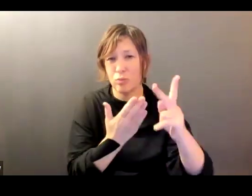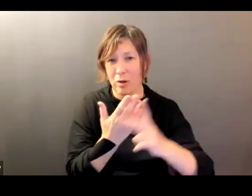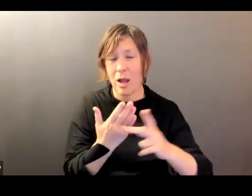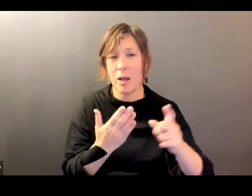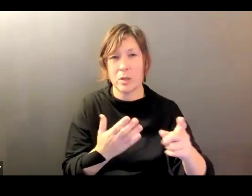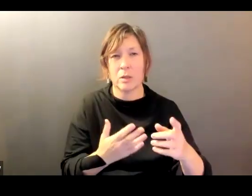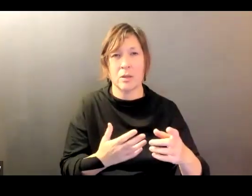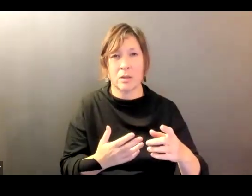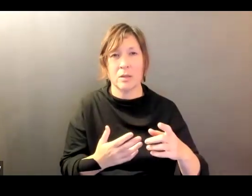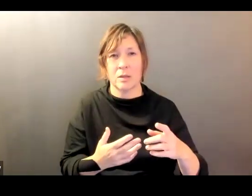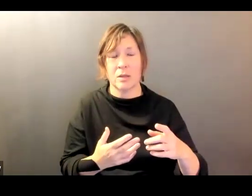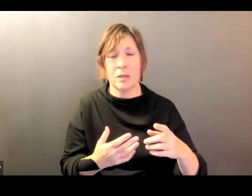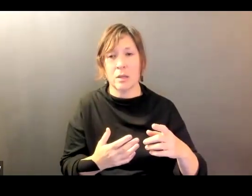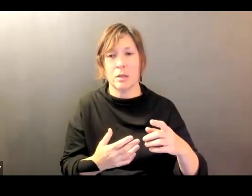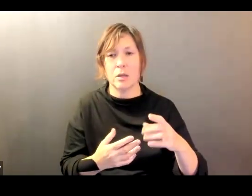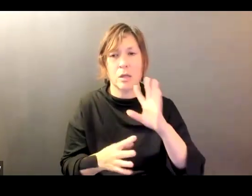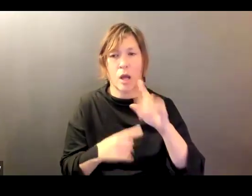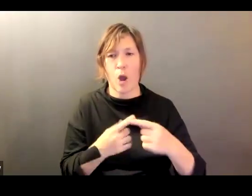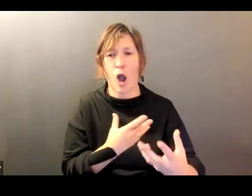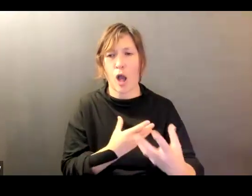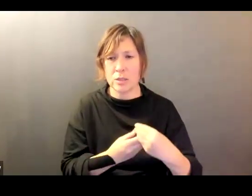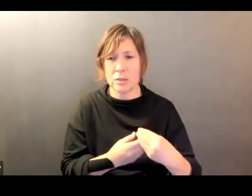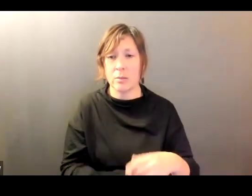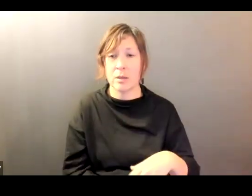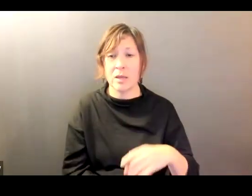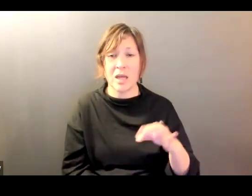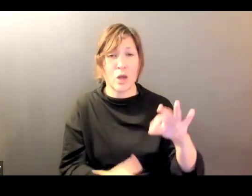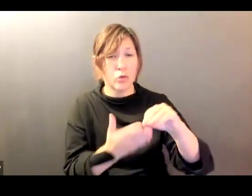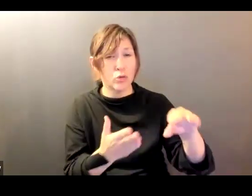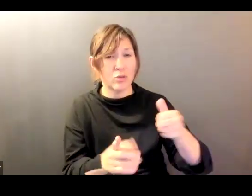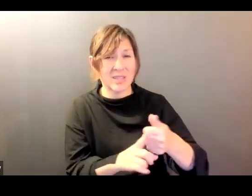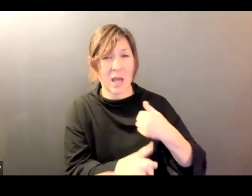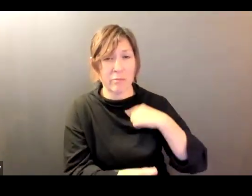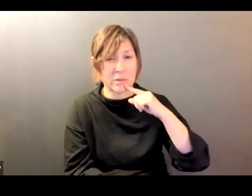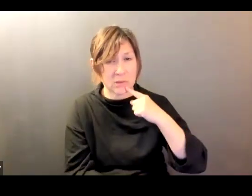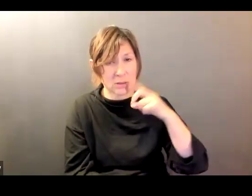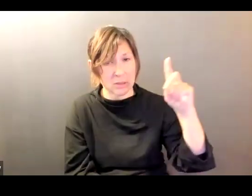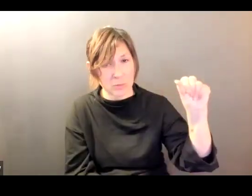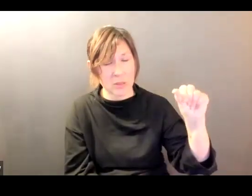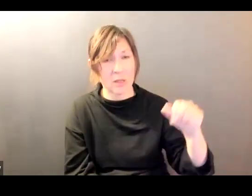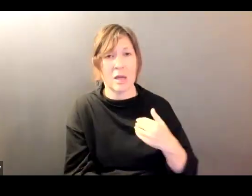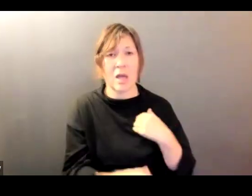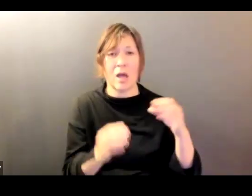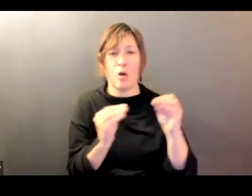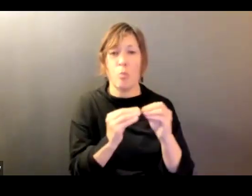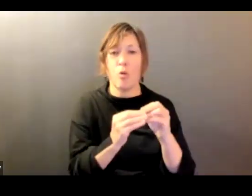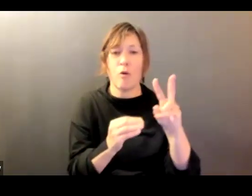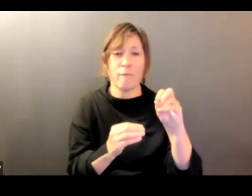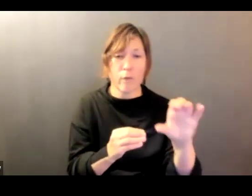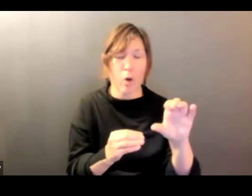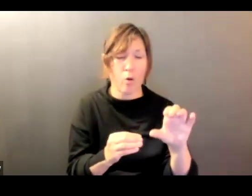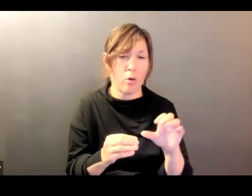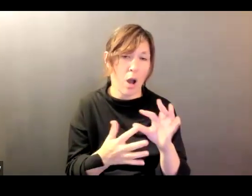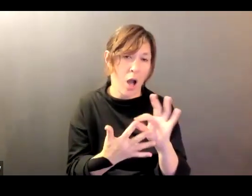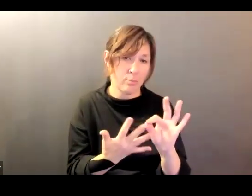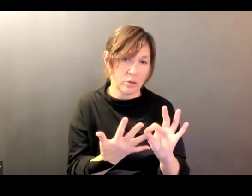for kids with more significant disabilities, we are doing more and more vocational opportunities with them. One thing